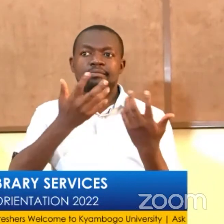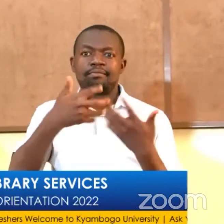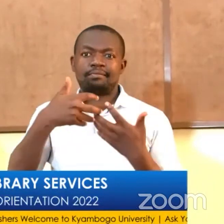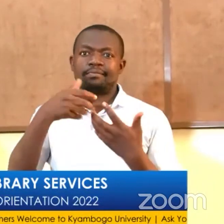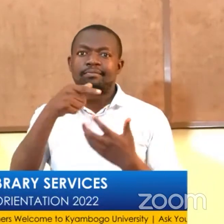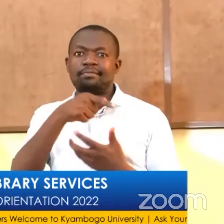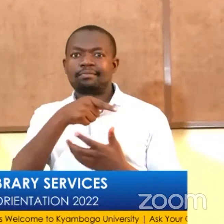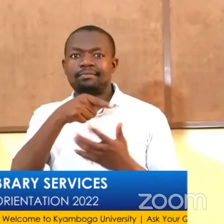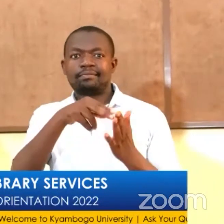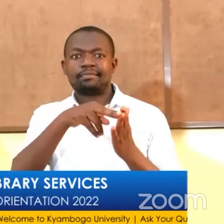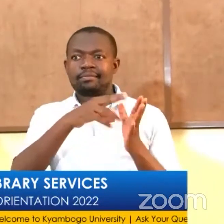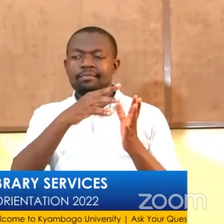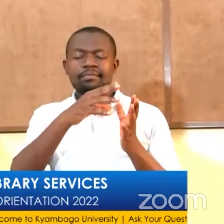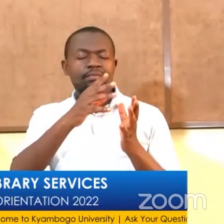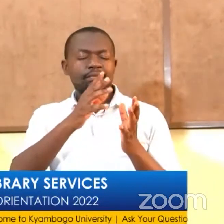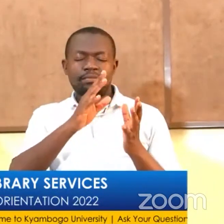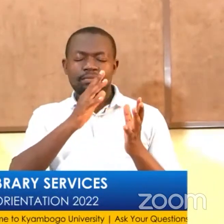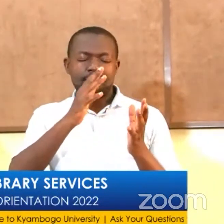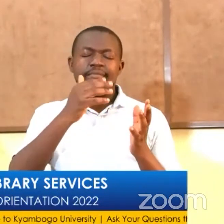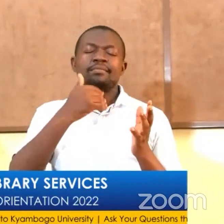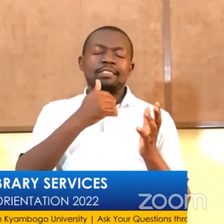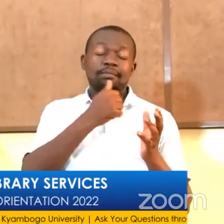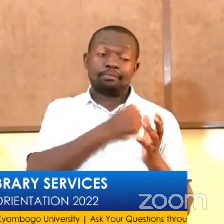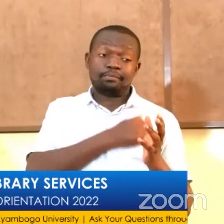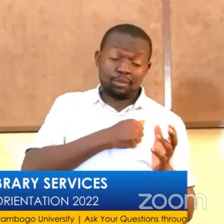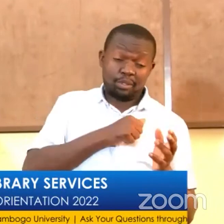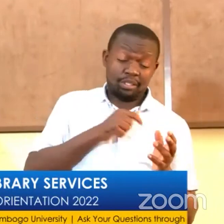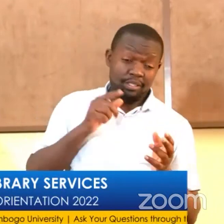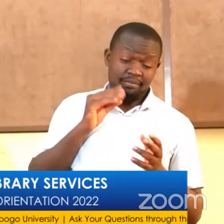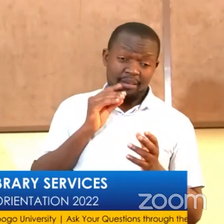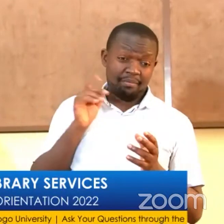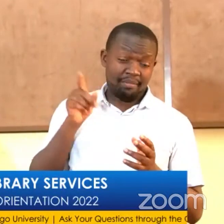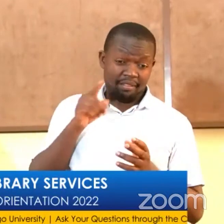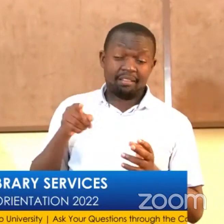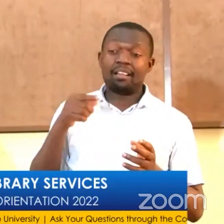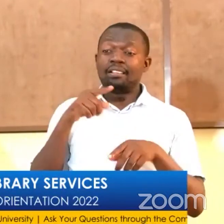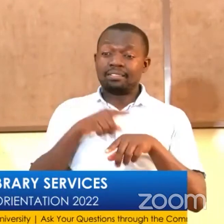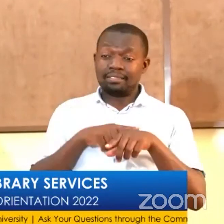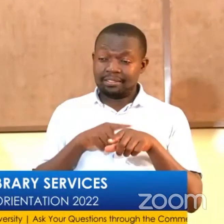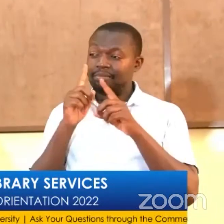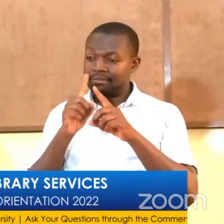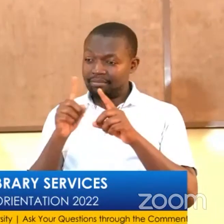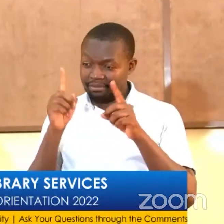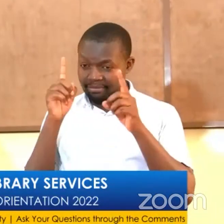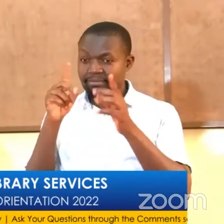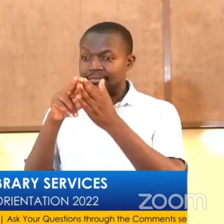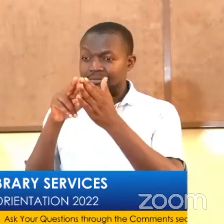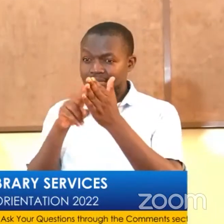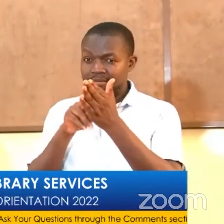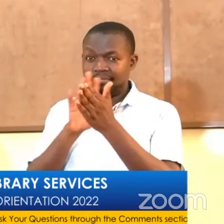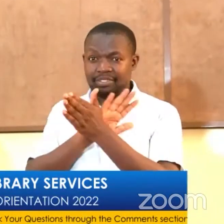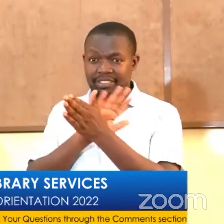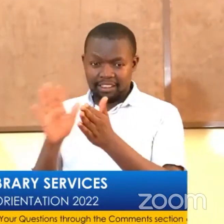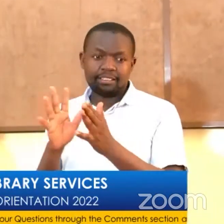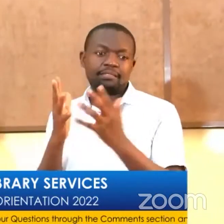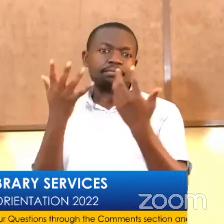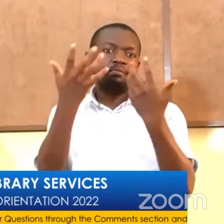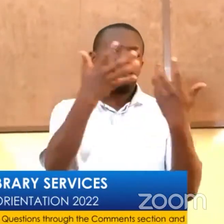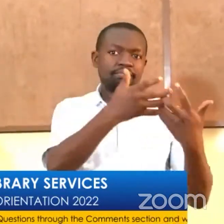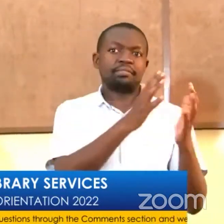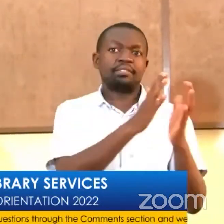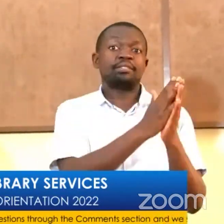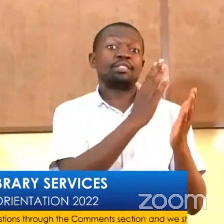with, the moment you're registered with the university, you are automatically registered with the university library. Therefore, from that